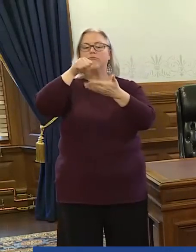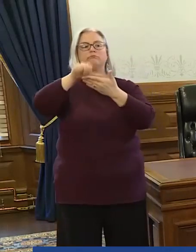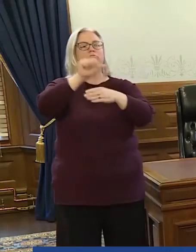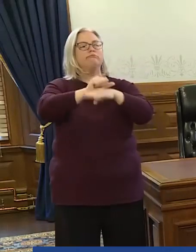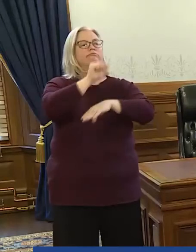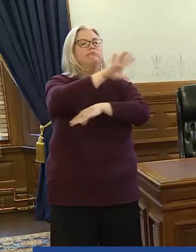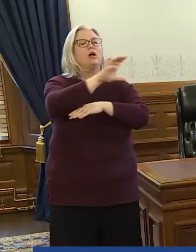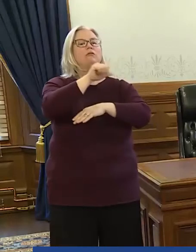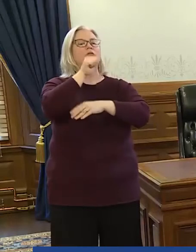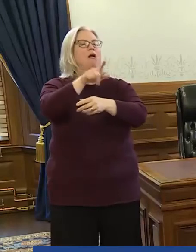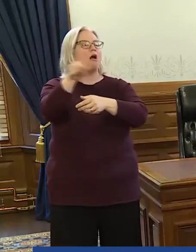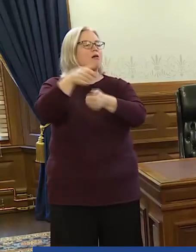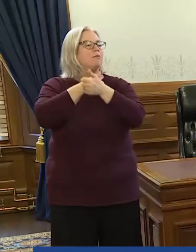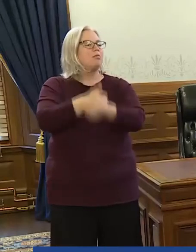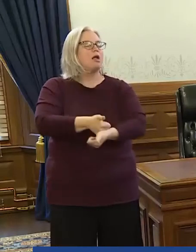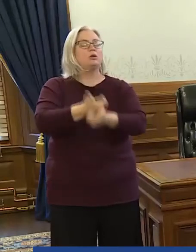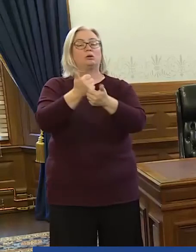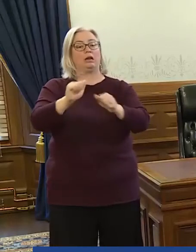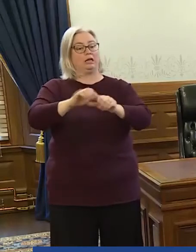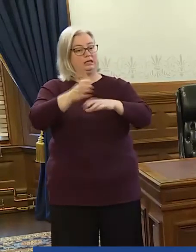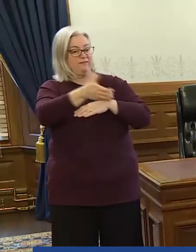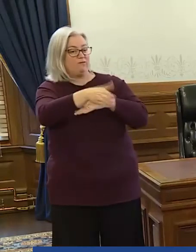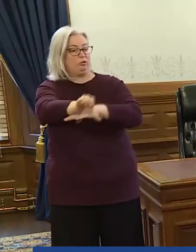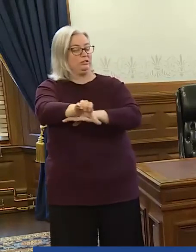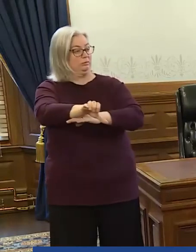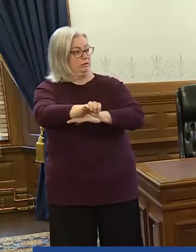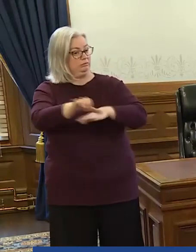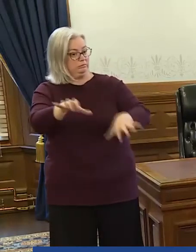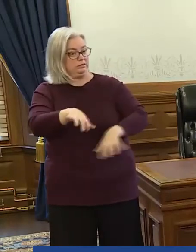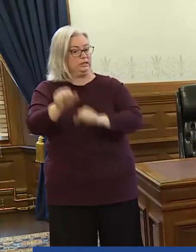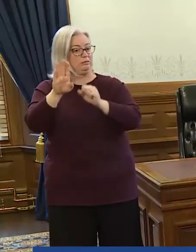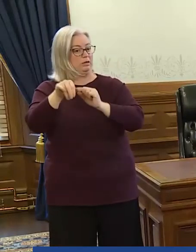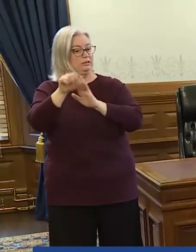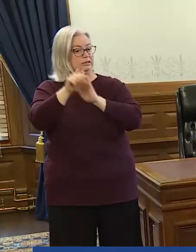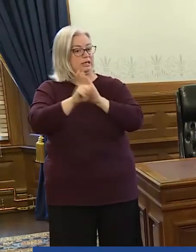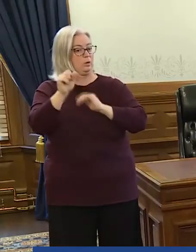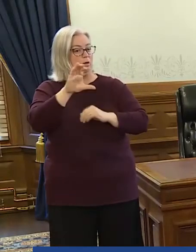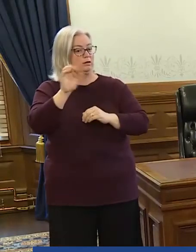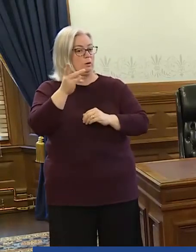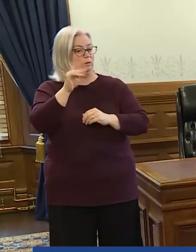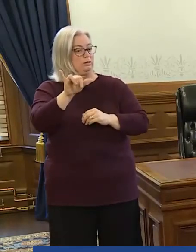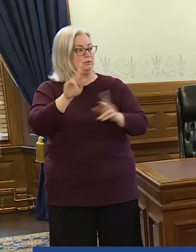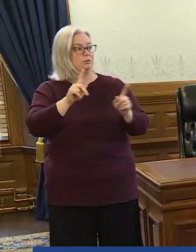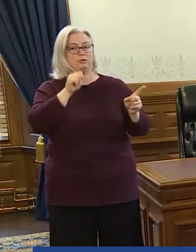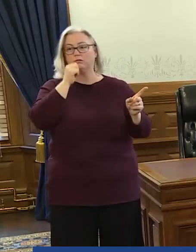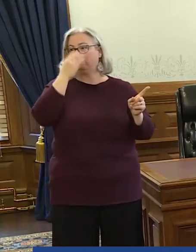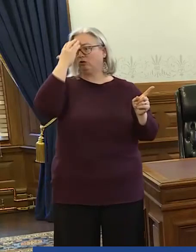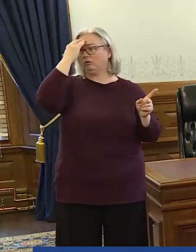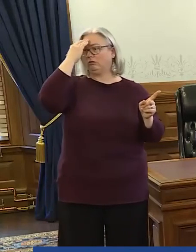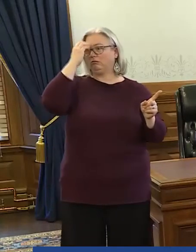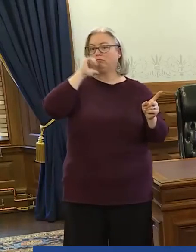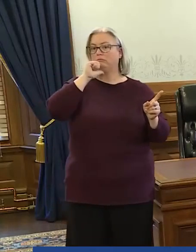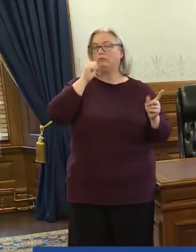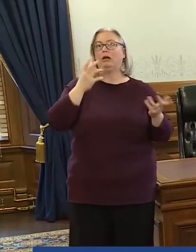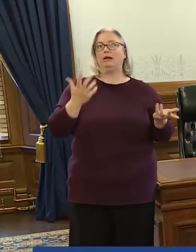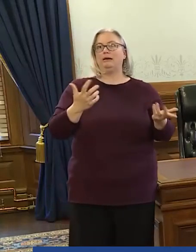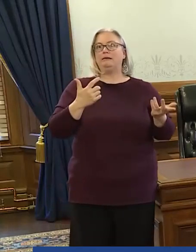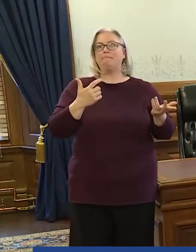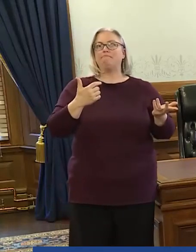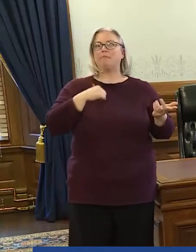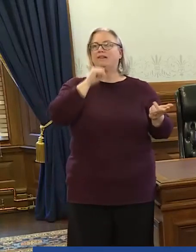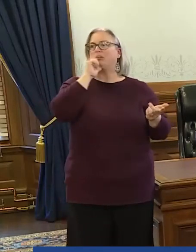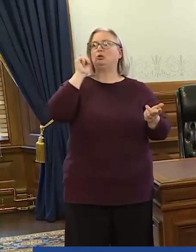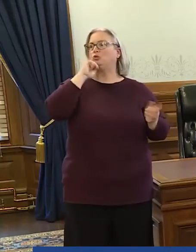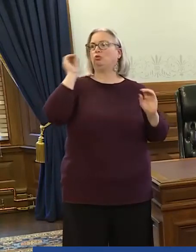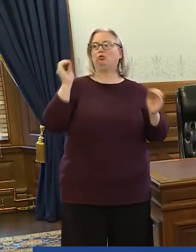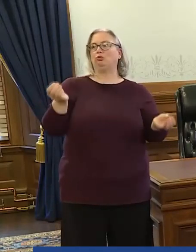any enforcement action been taken by state or county people in regards to this? I have not